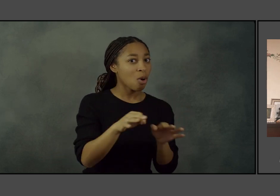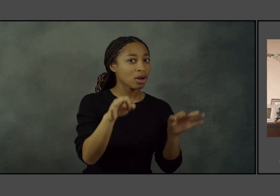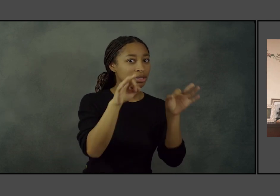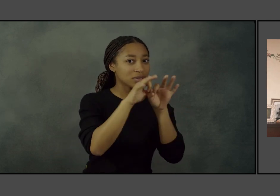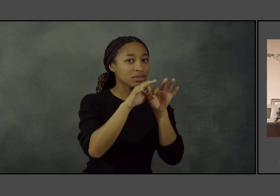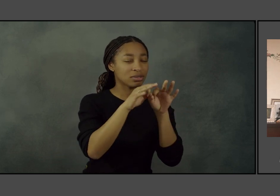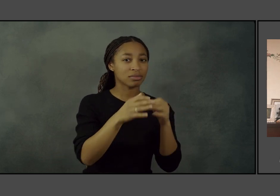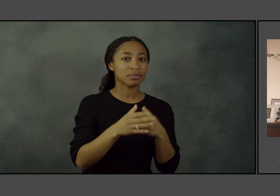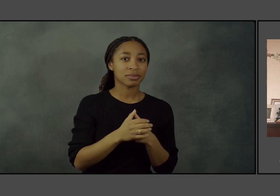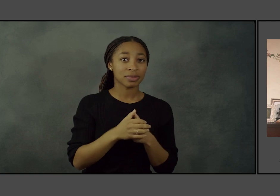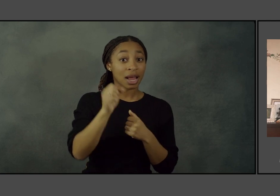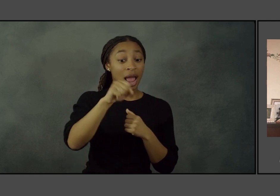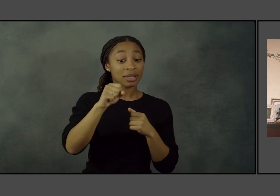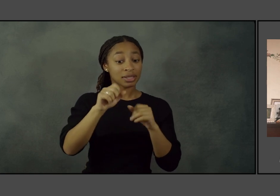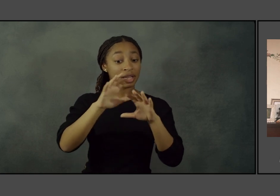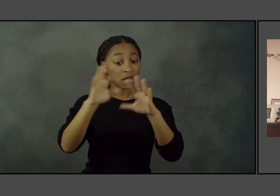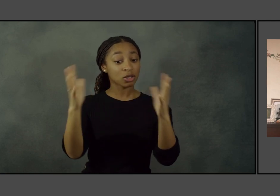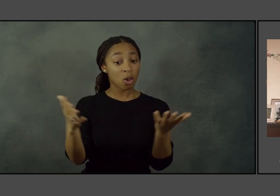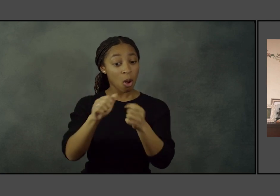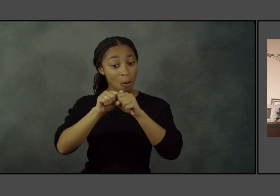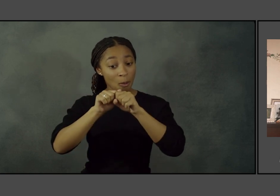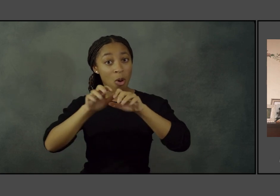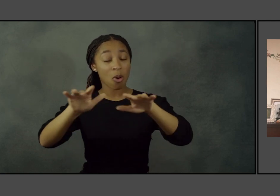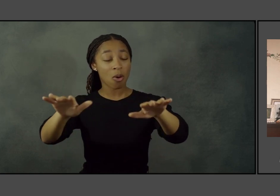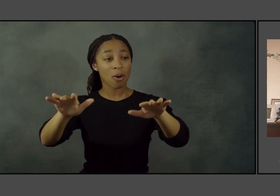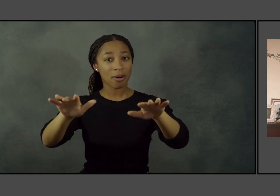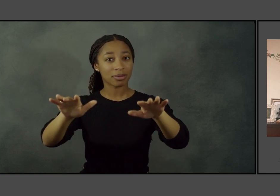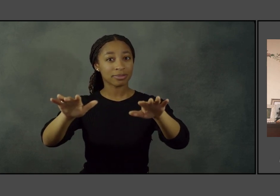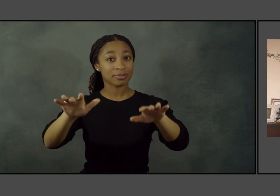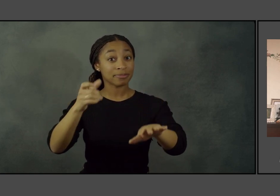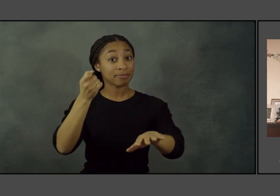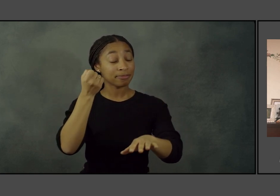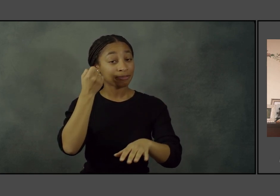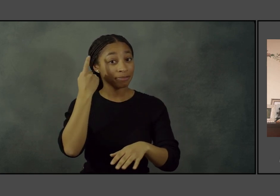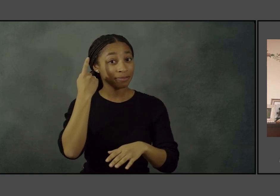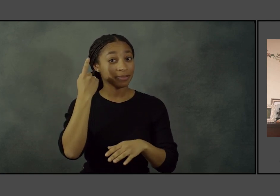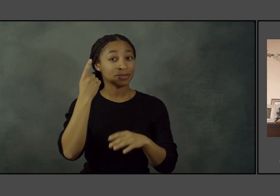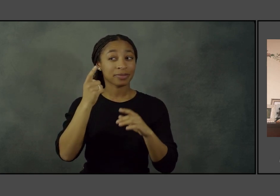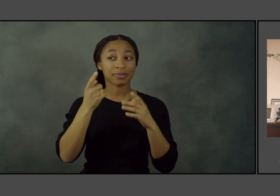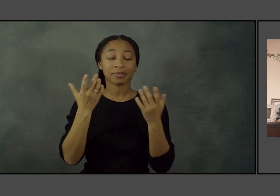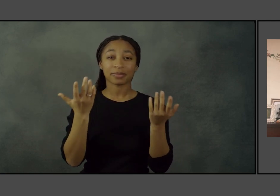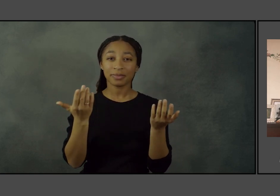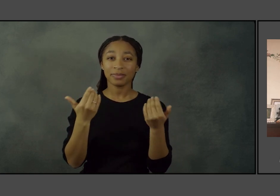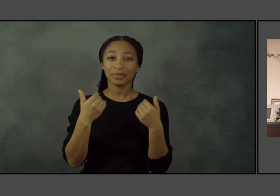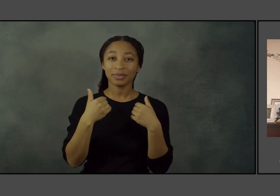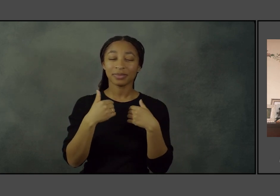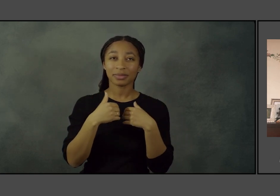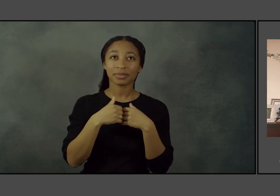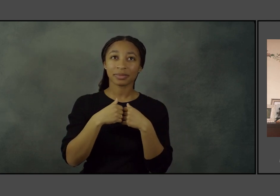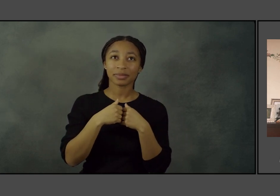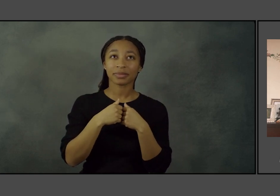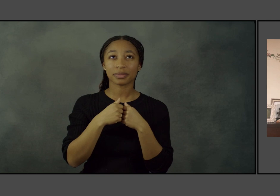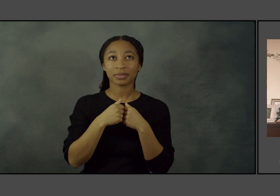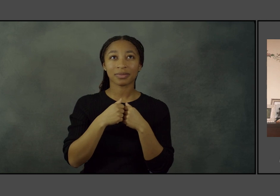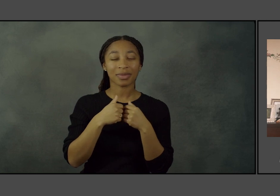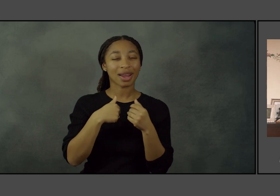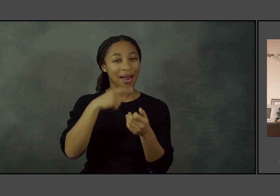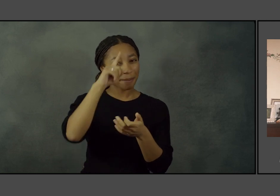global, but there's also some things sometimes that I believe